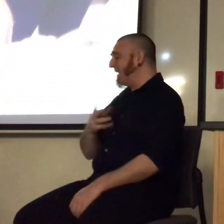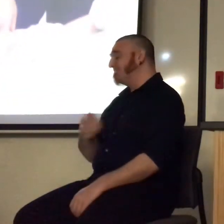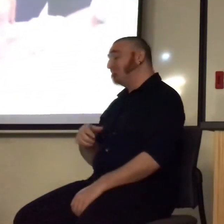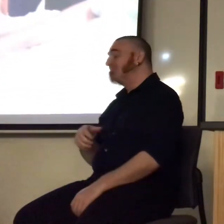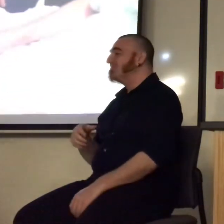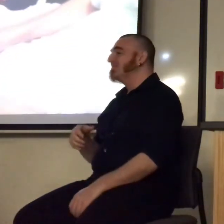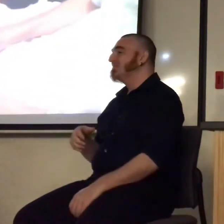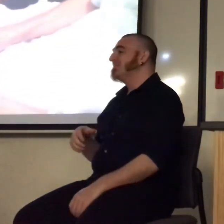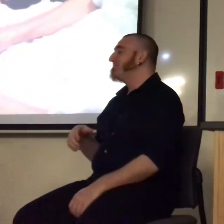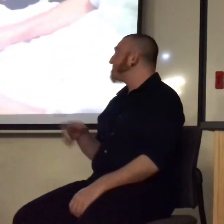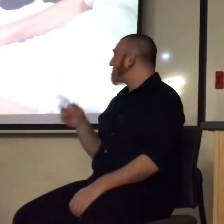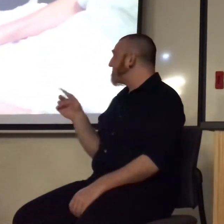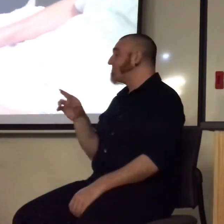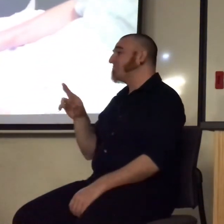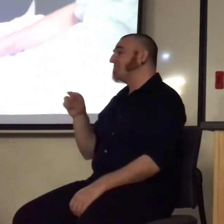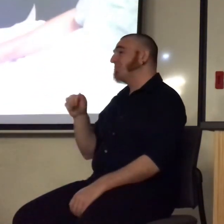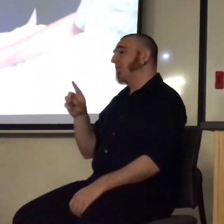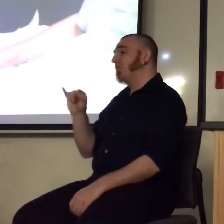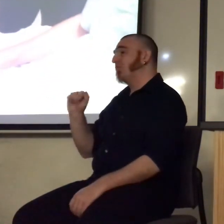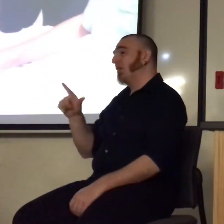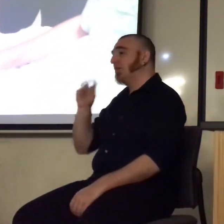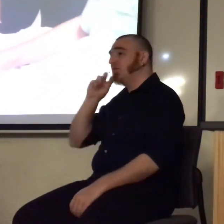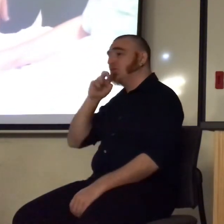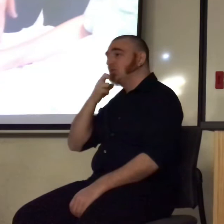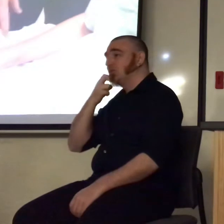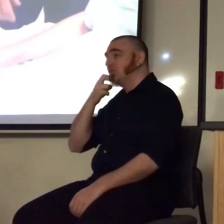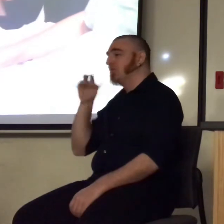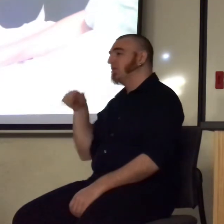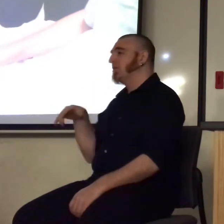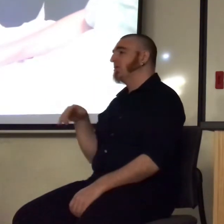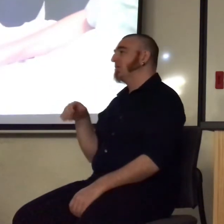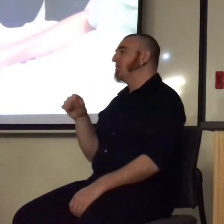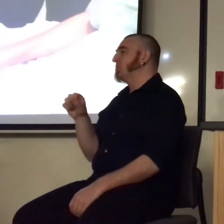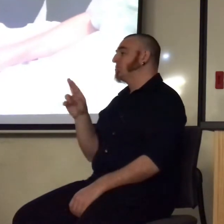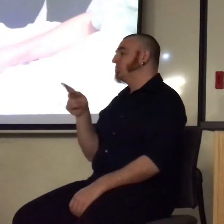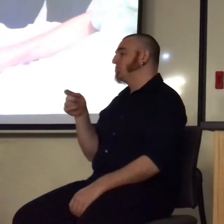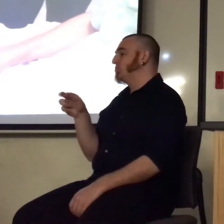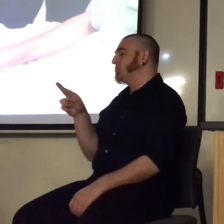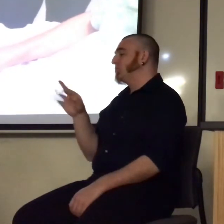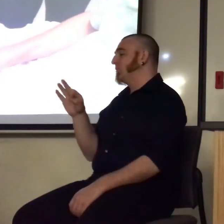So this is radial nerve. So that's going to be your superficial radial nerve branch,